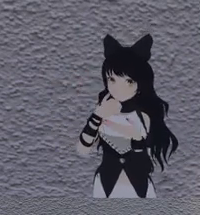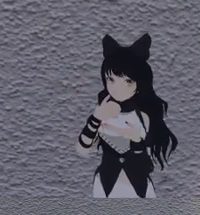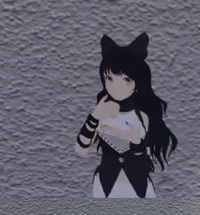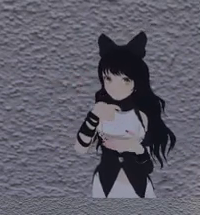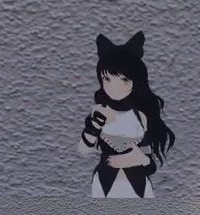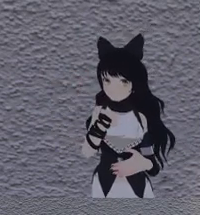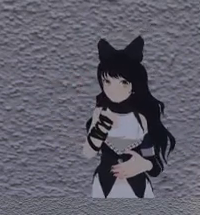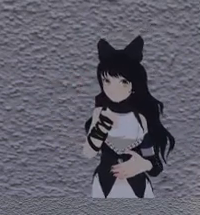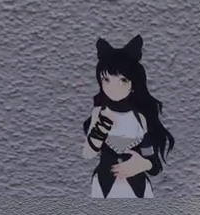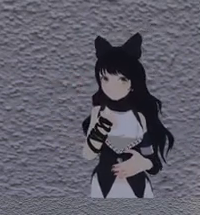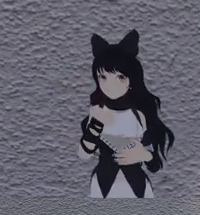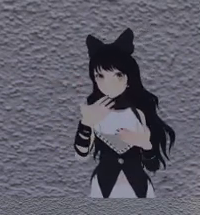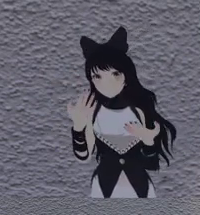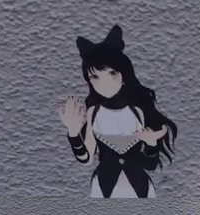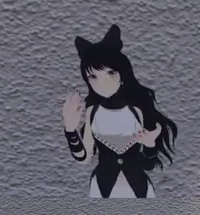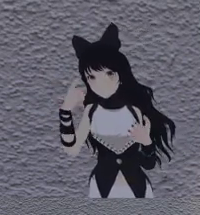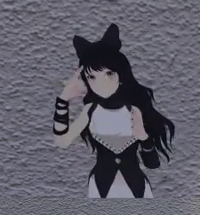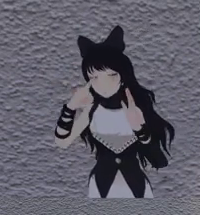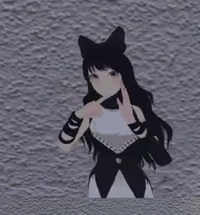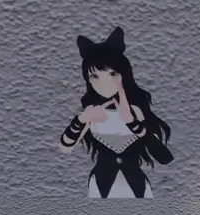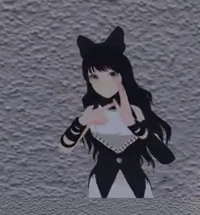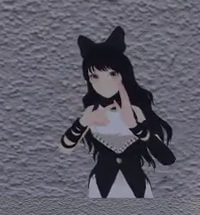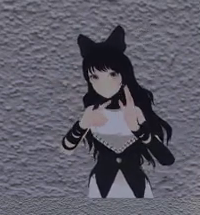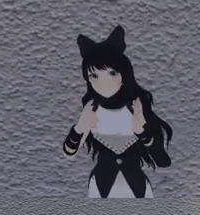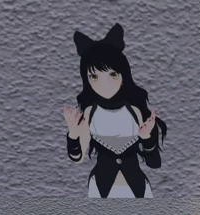can help me.